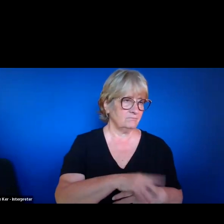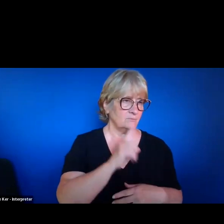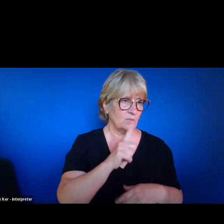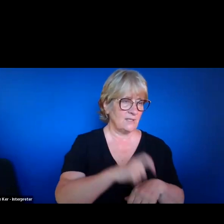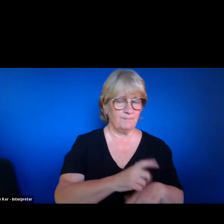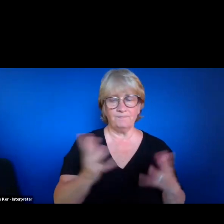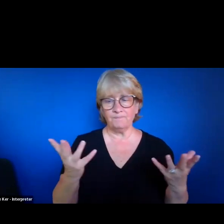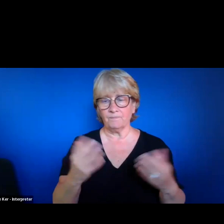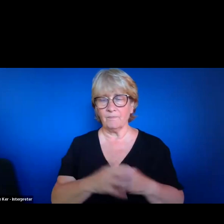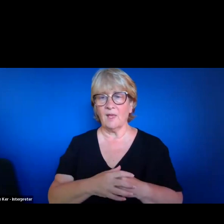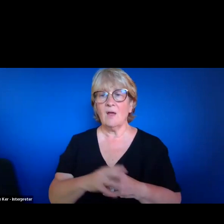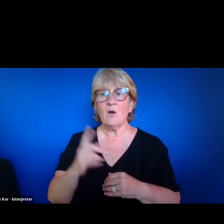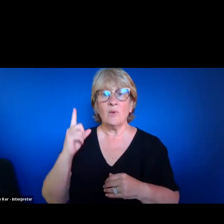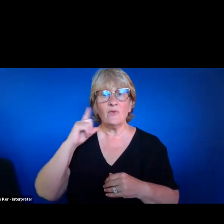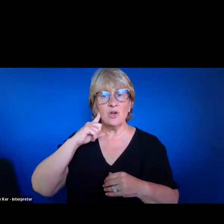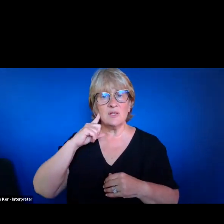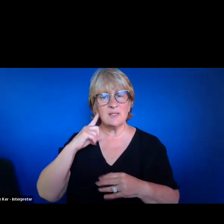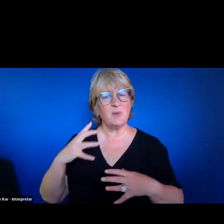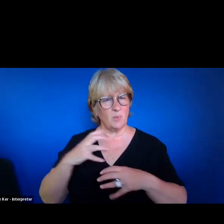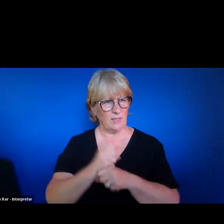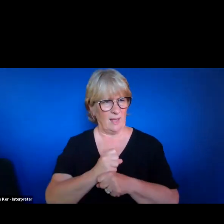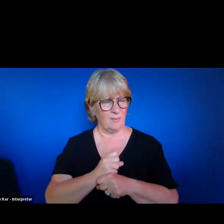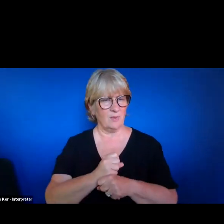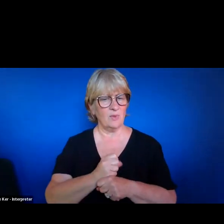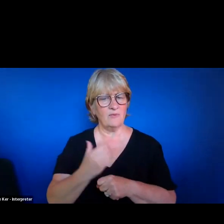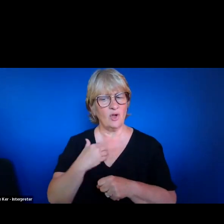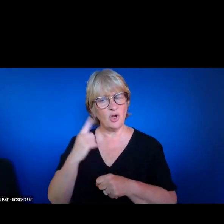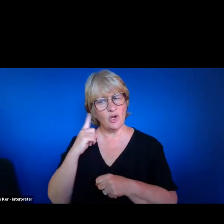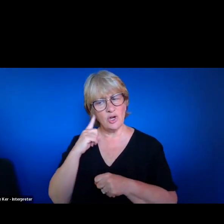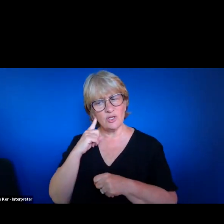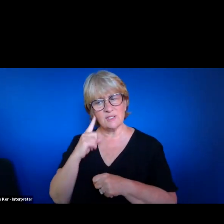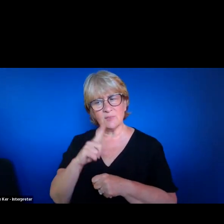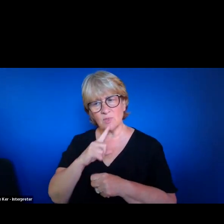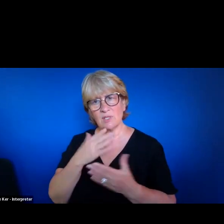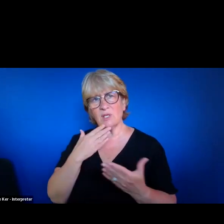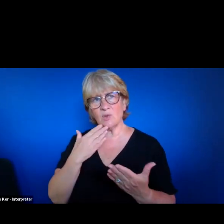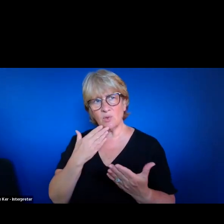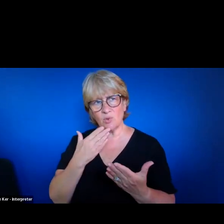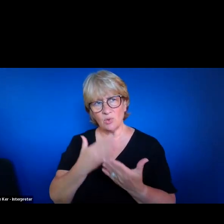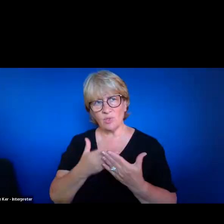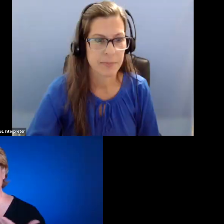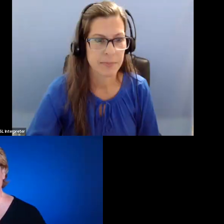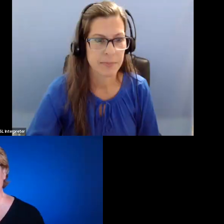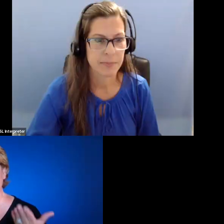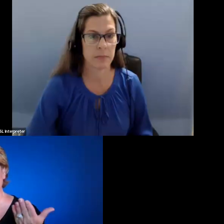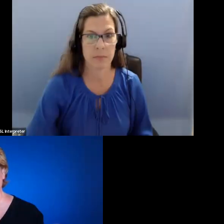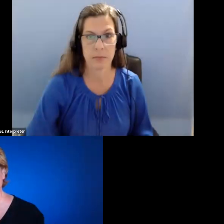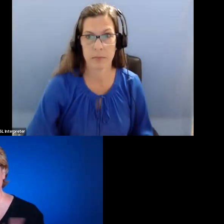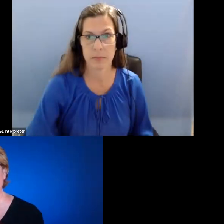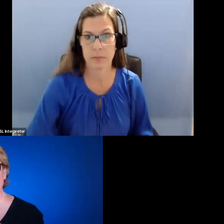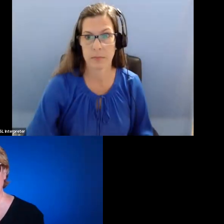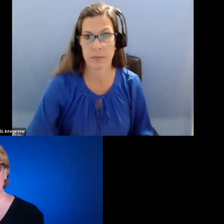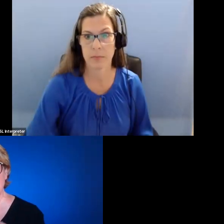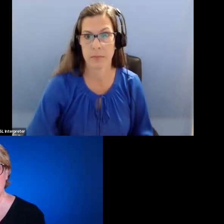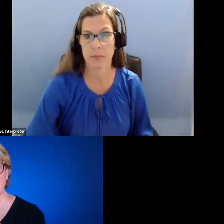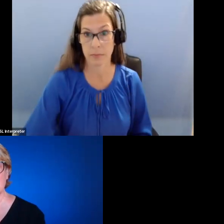So we've heard some really, I'm just gonna recap here. We've heard some really good suggestions and some specifics